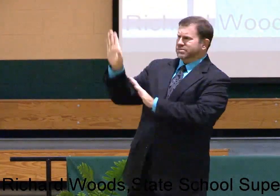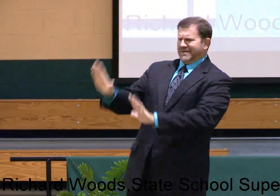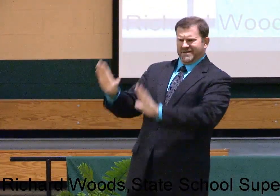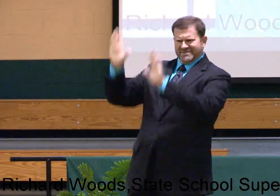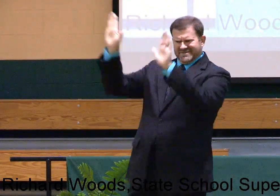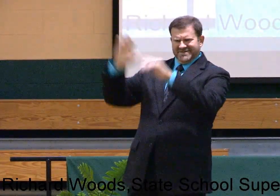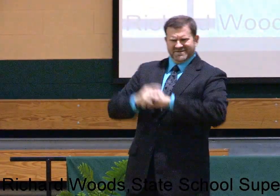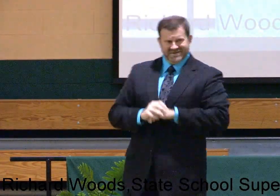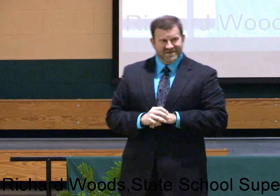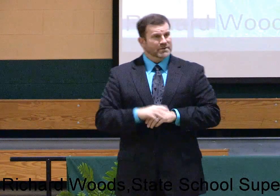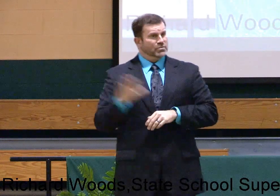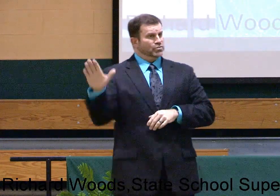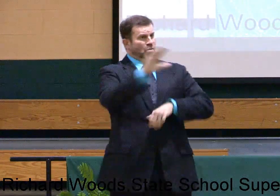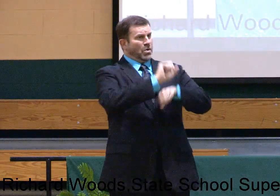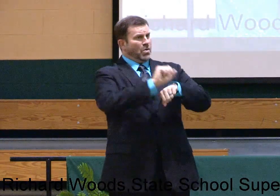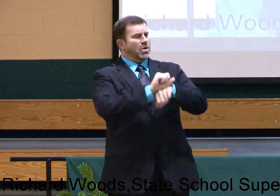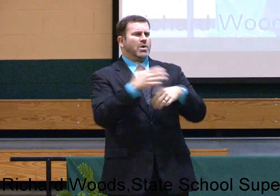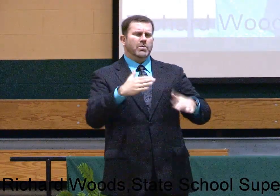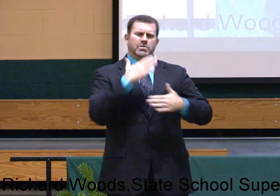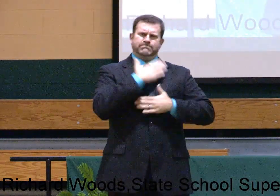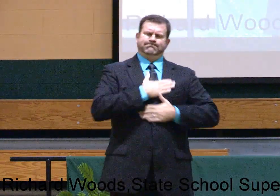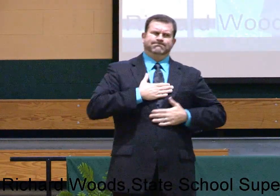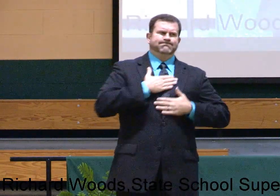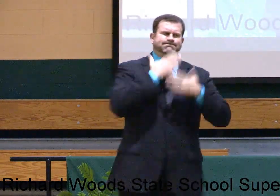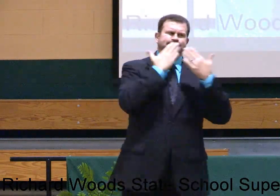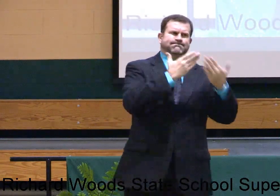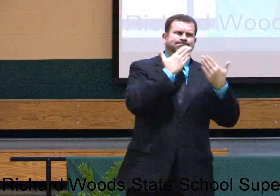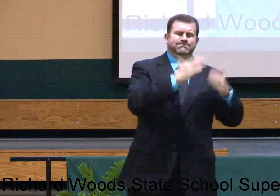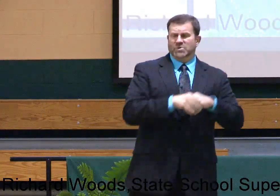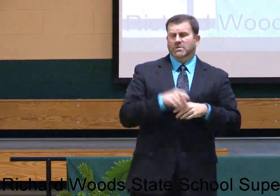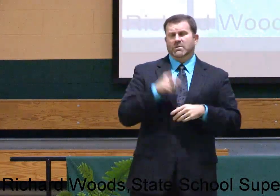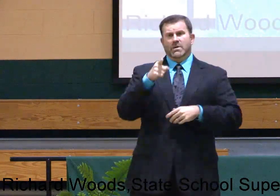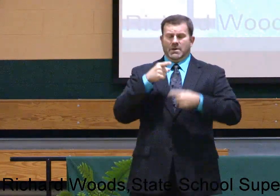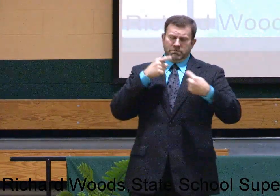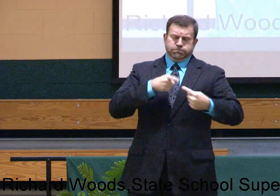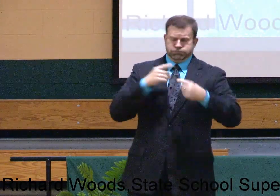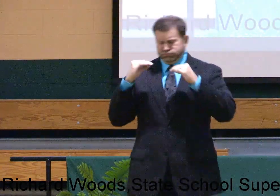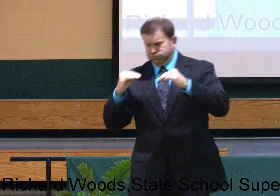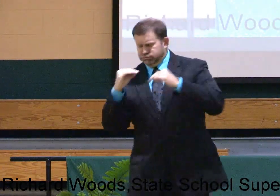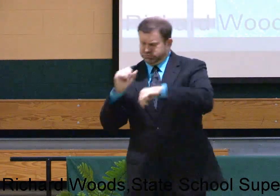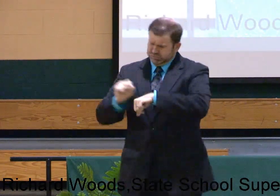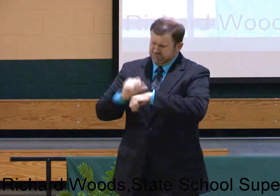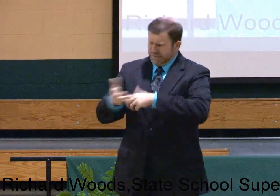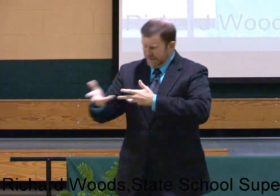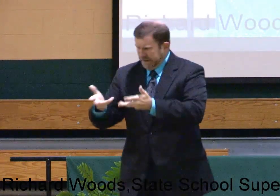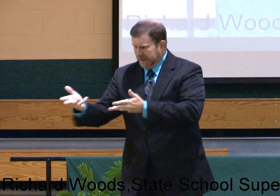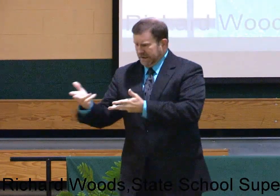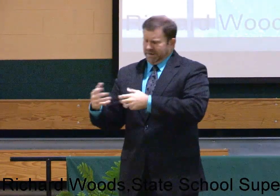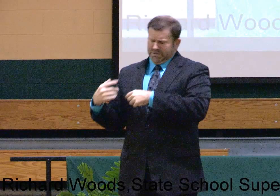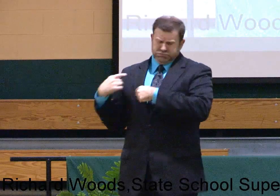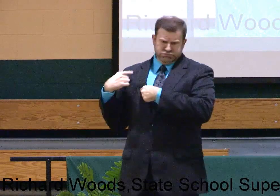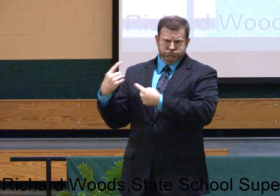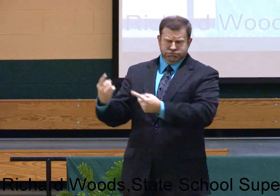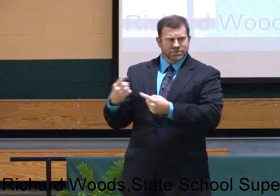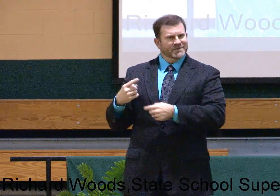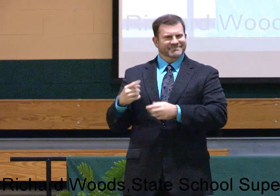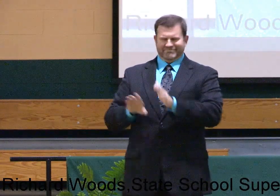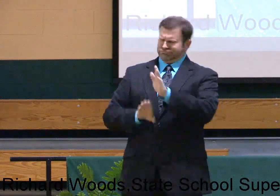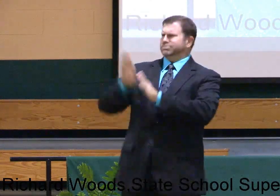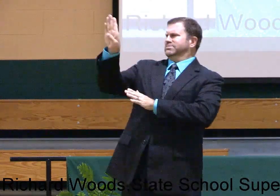have accomplished. Many hours, many struggles, but you have accomplished a lot. To our